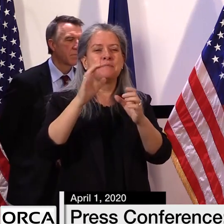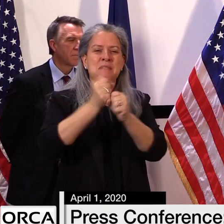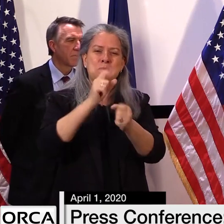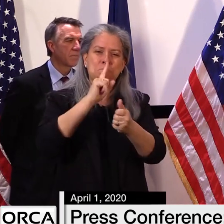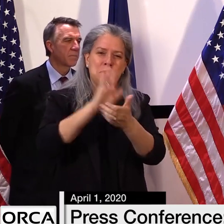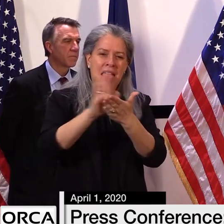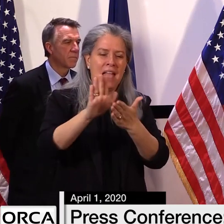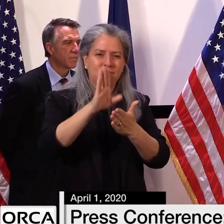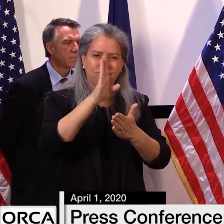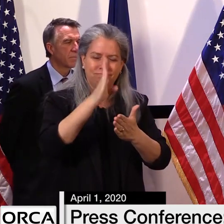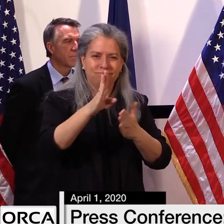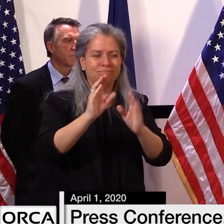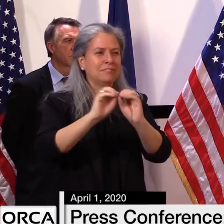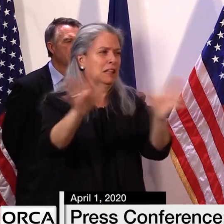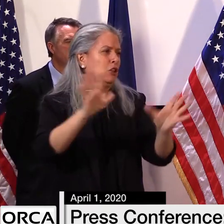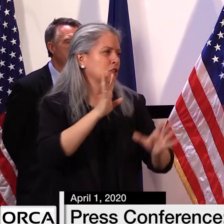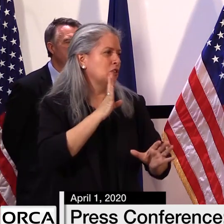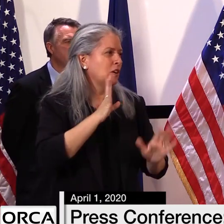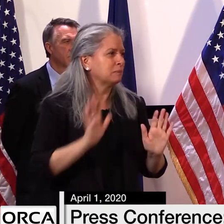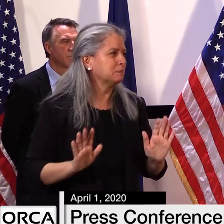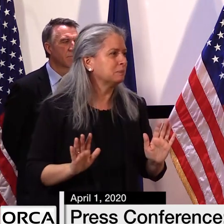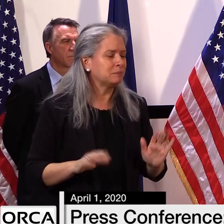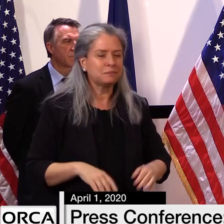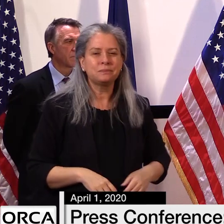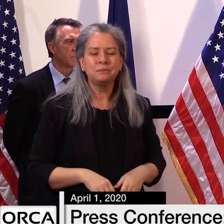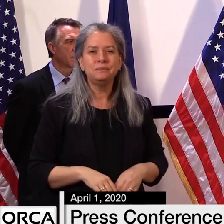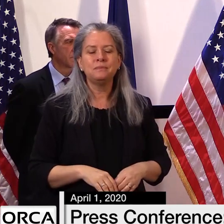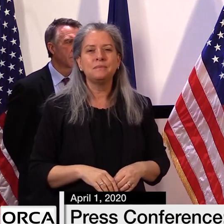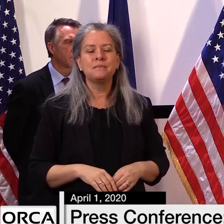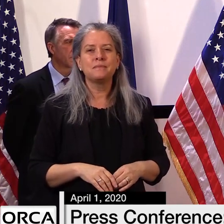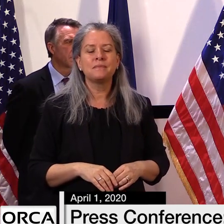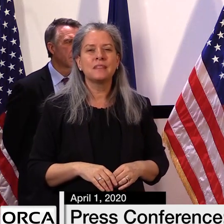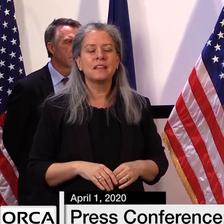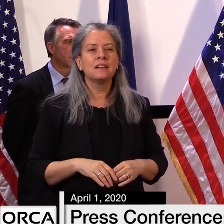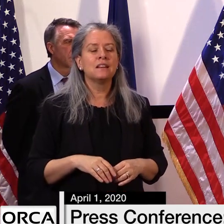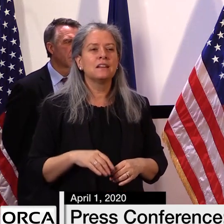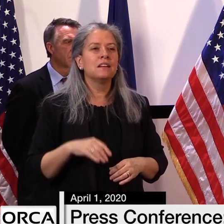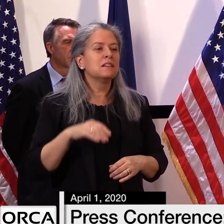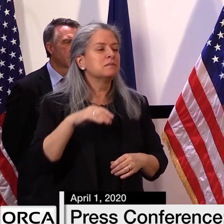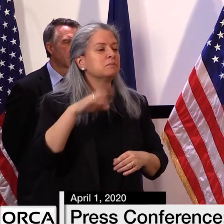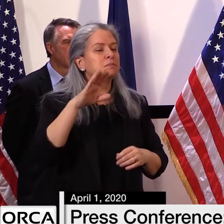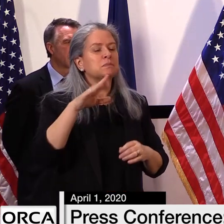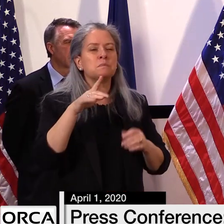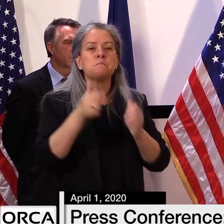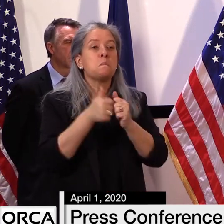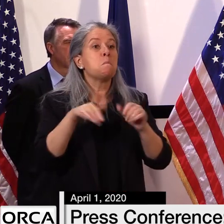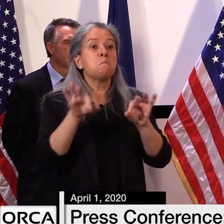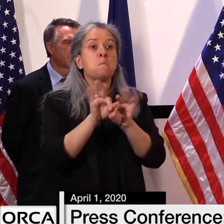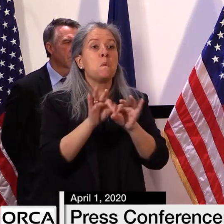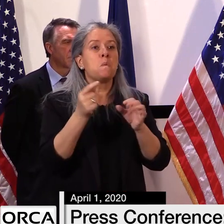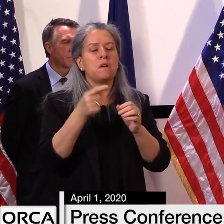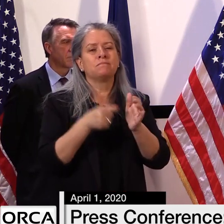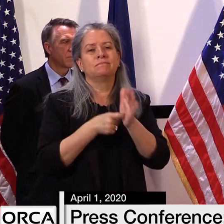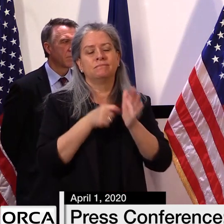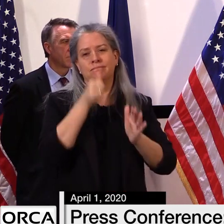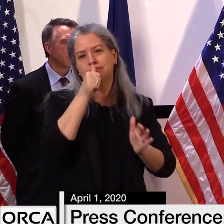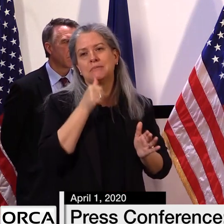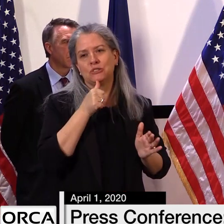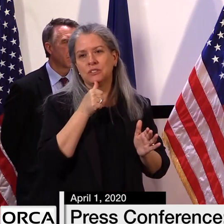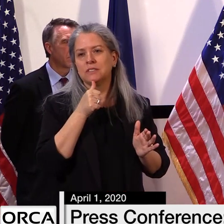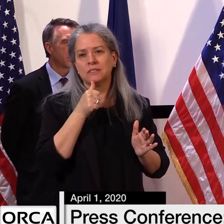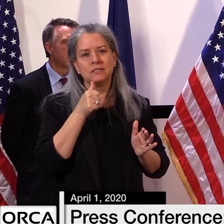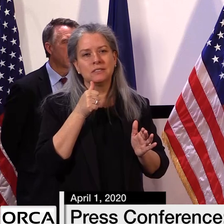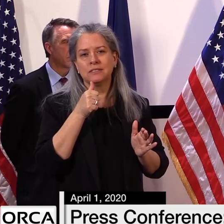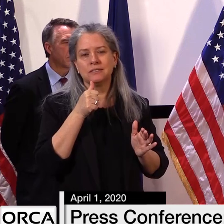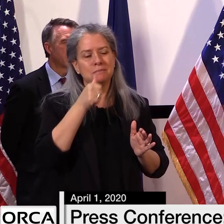expect. It's important to know, and I would ask that everybody who's out there be as patient as possible as